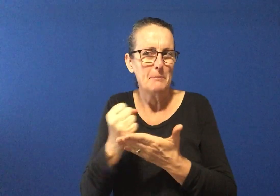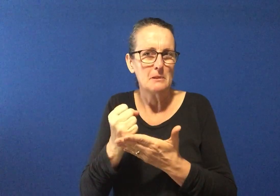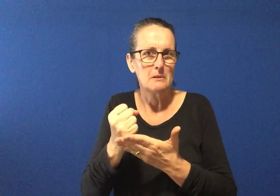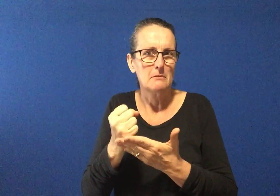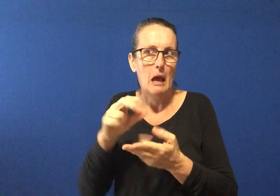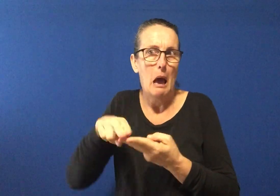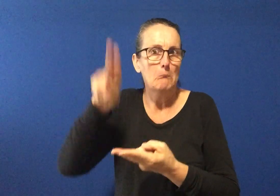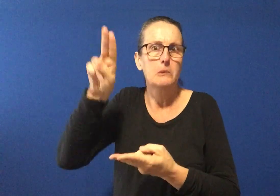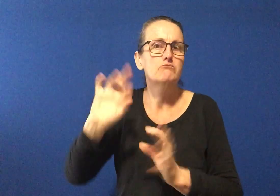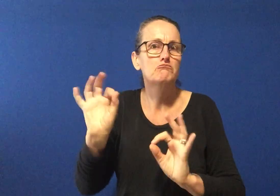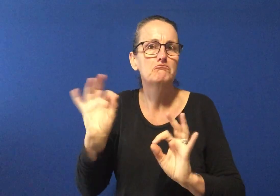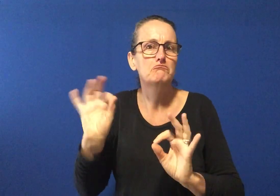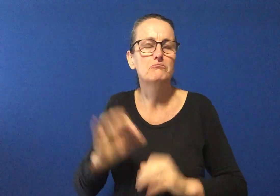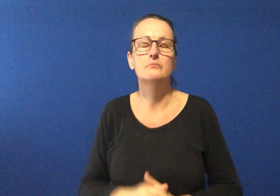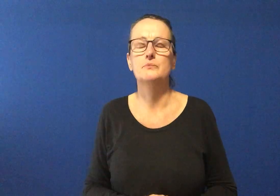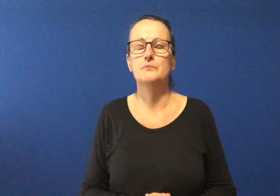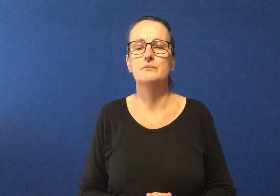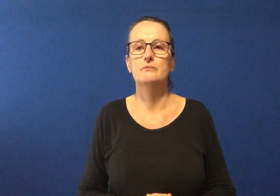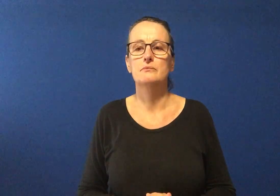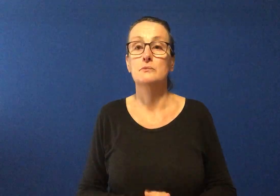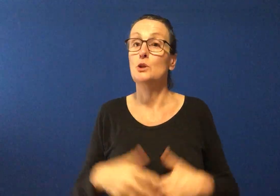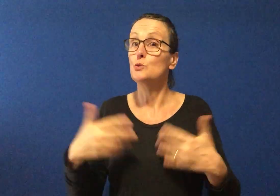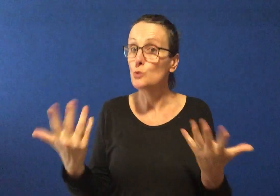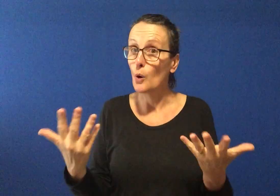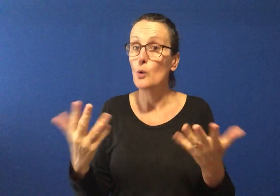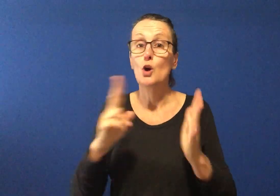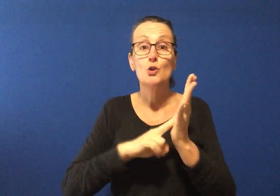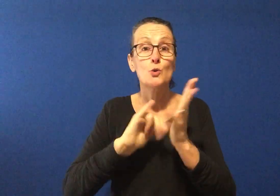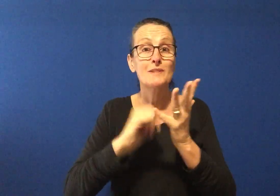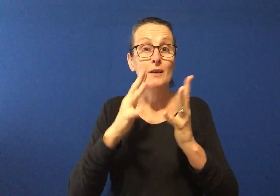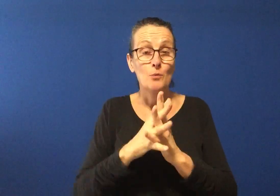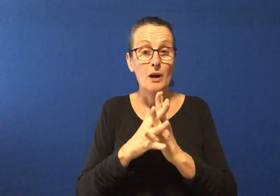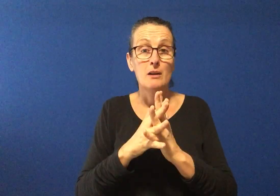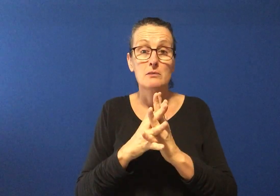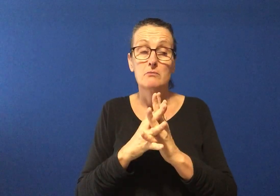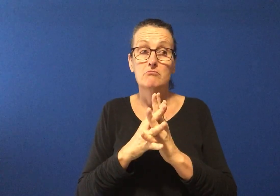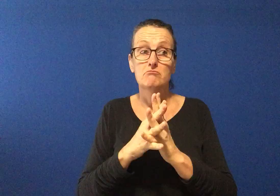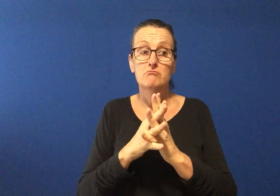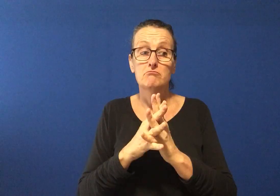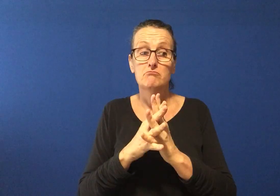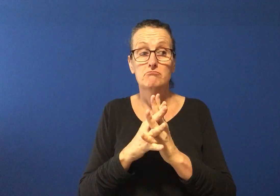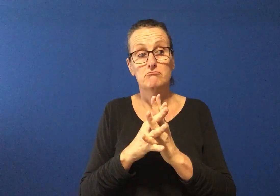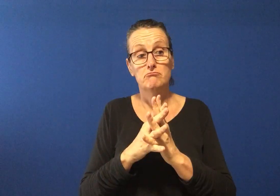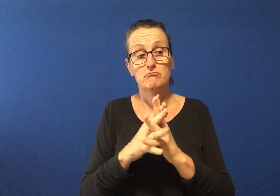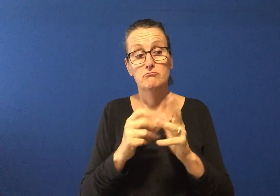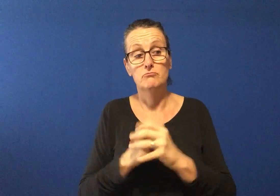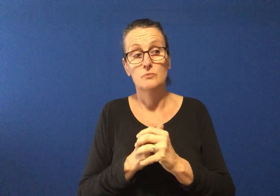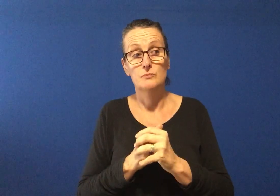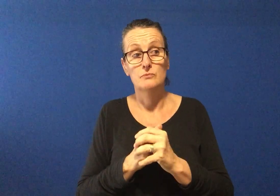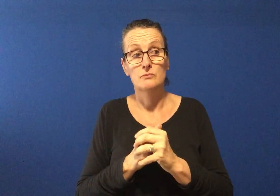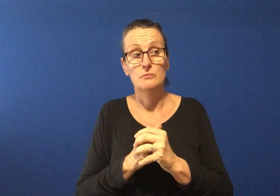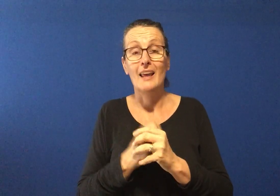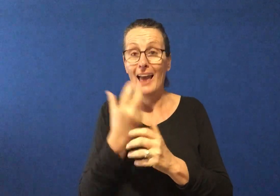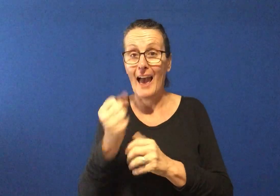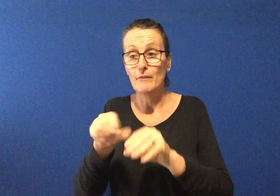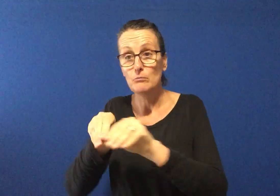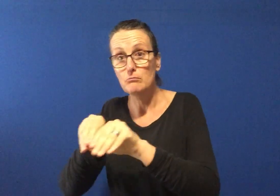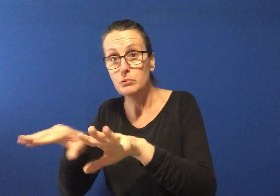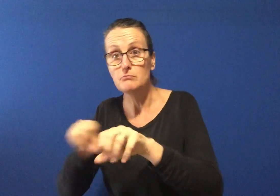is. So, bottom line here, New South Wales has never got beyond a small amount of the virus